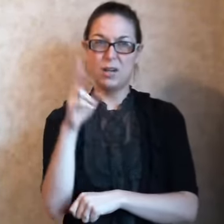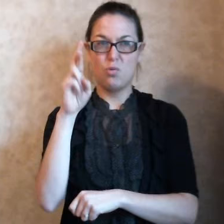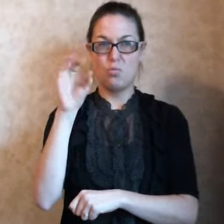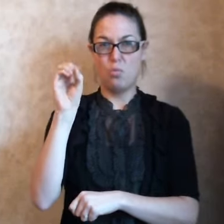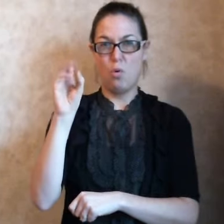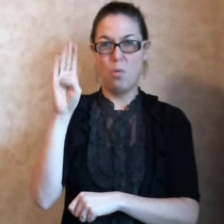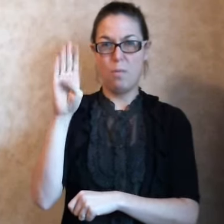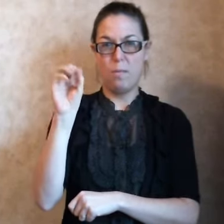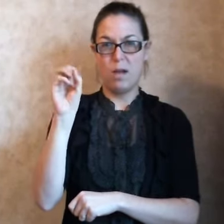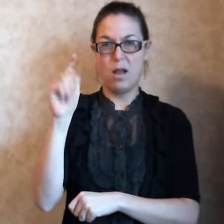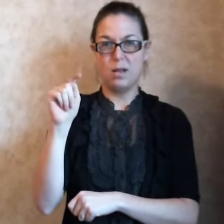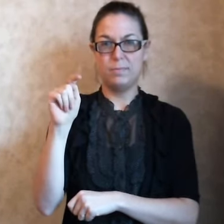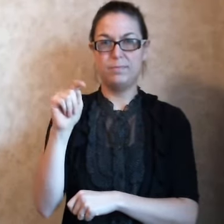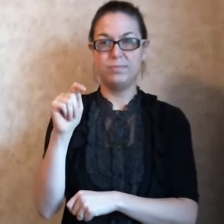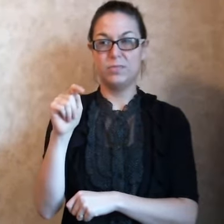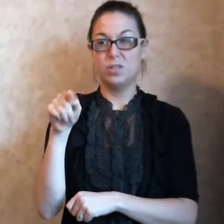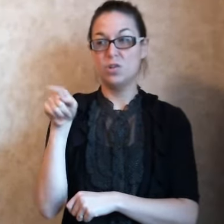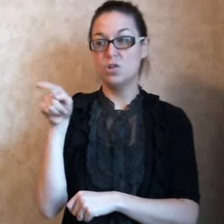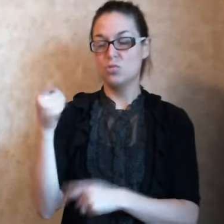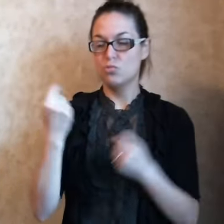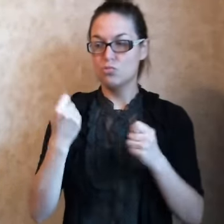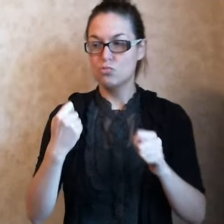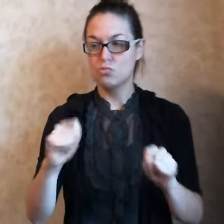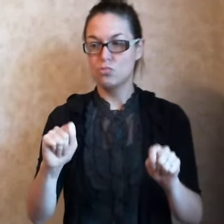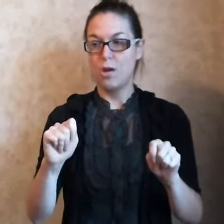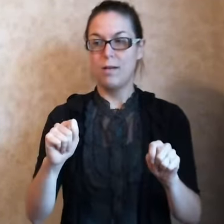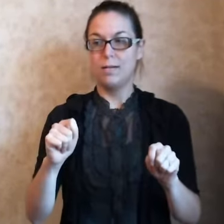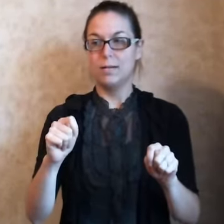because she was trying to keep up with her cueing, and so it was a little